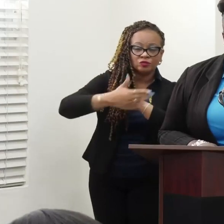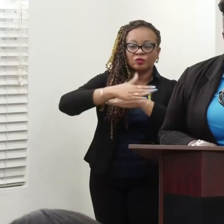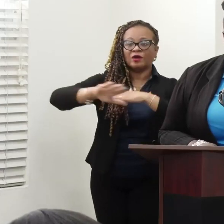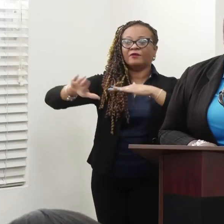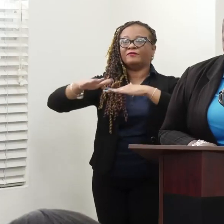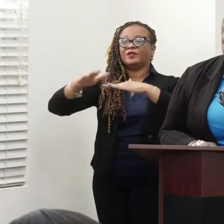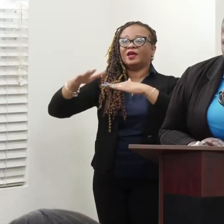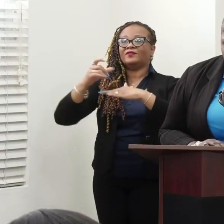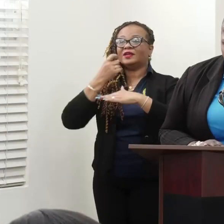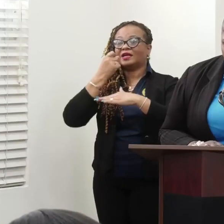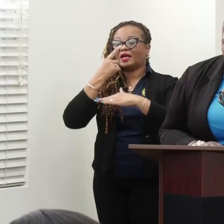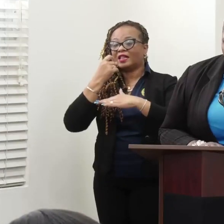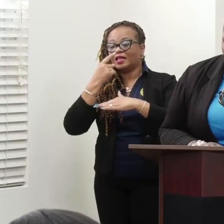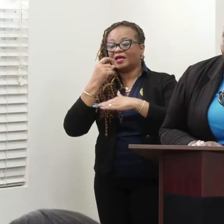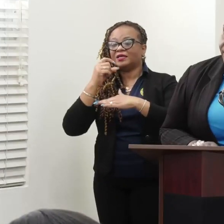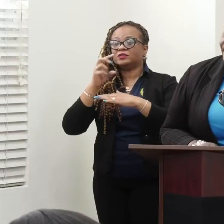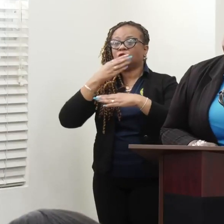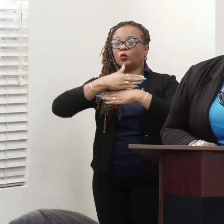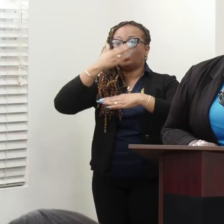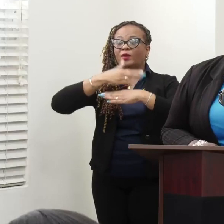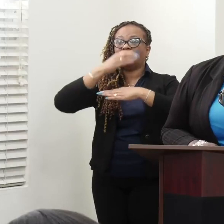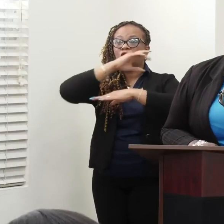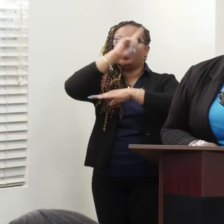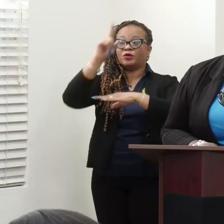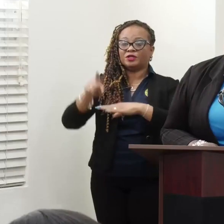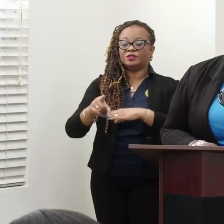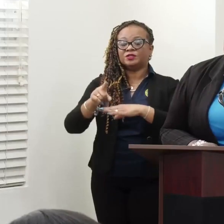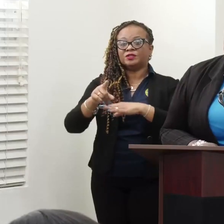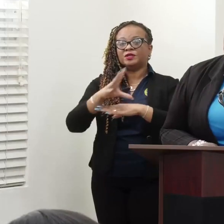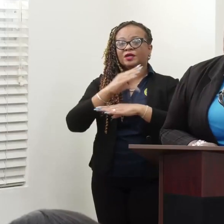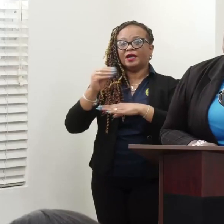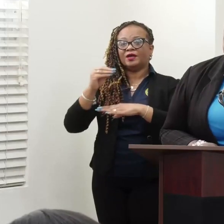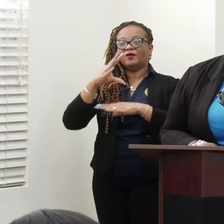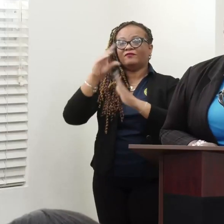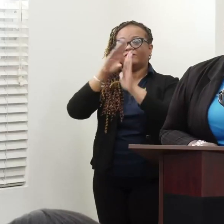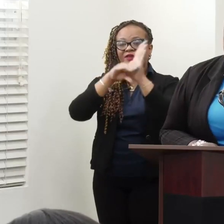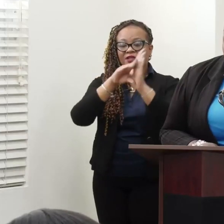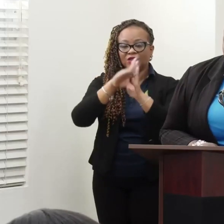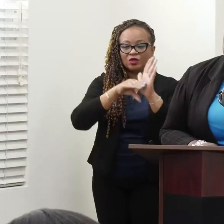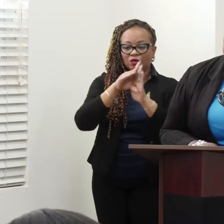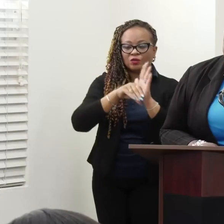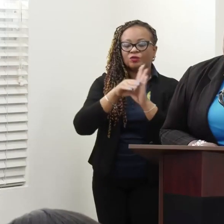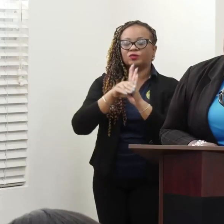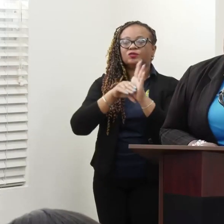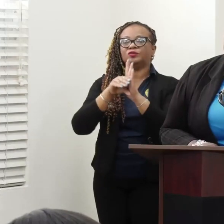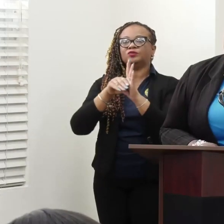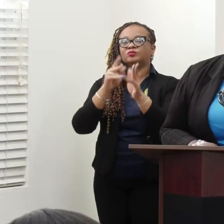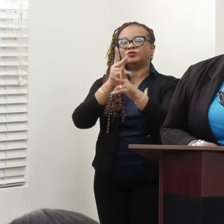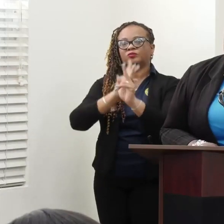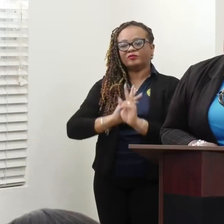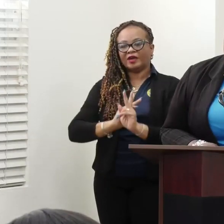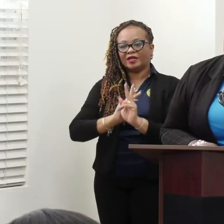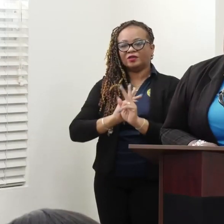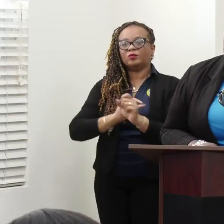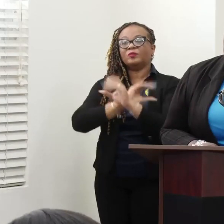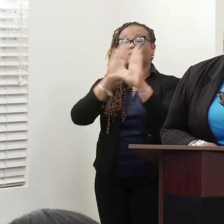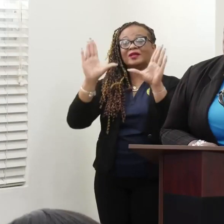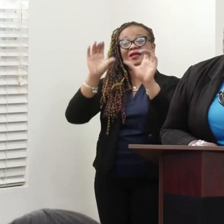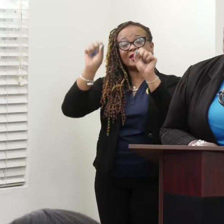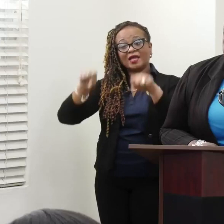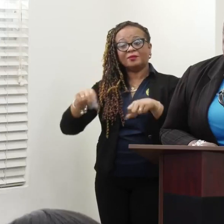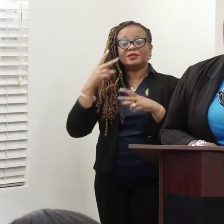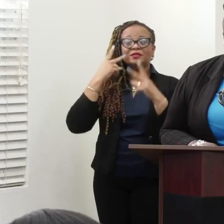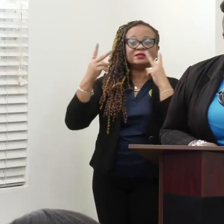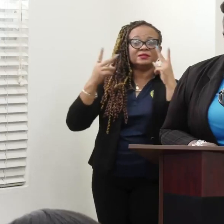the Glass Window Bridge. Also coming out of Abaco, videos provided by Administrator Dames, we were clearly able to